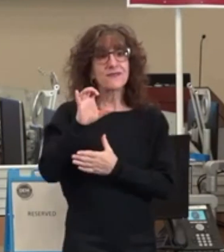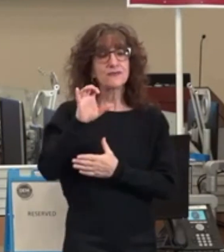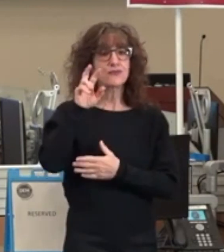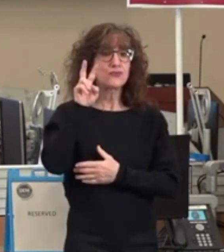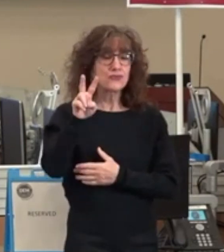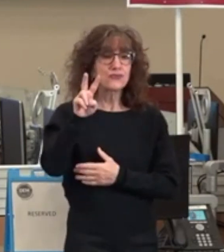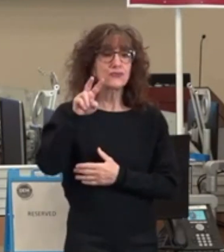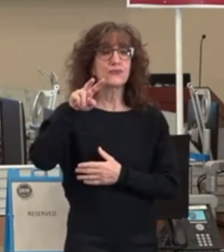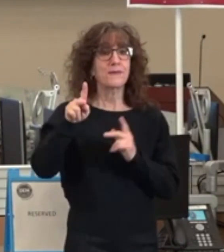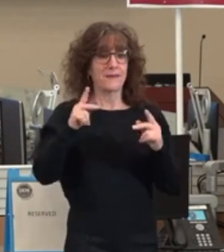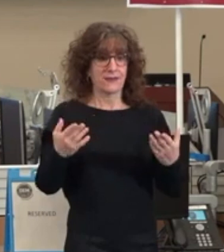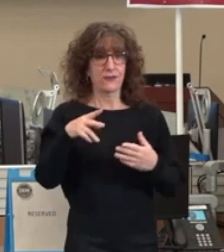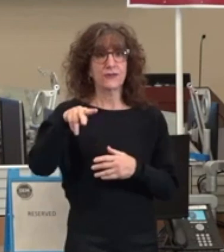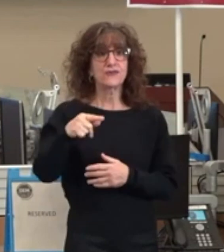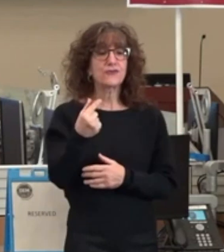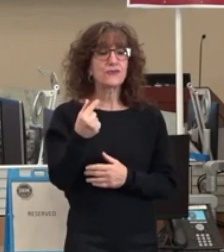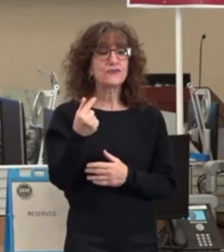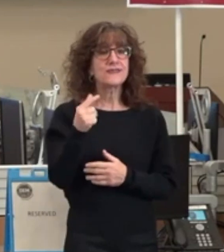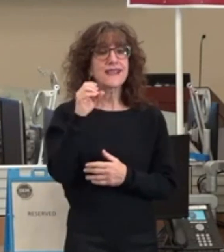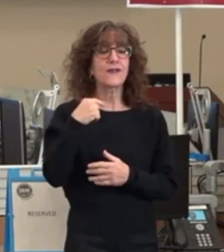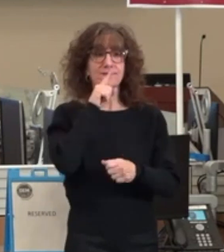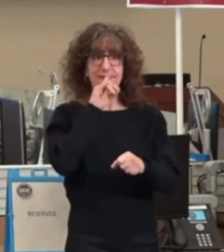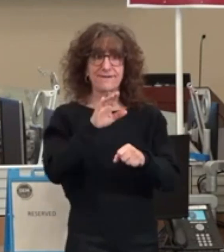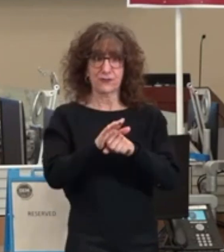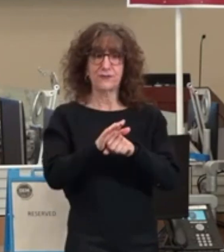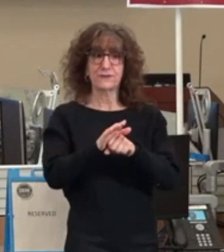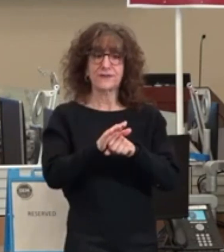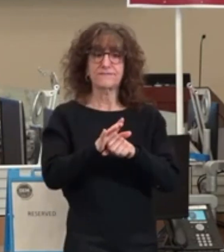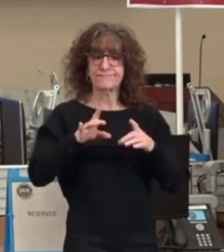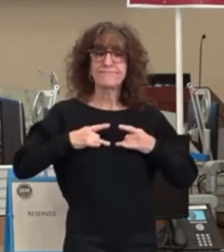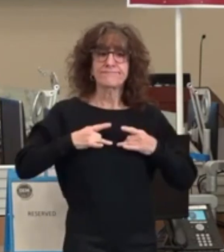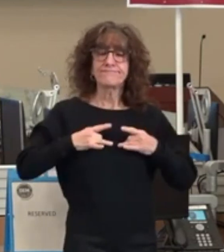73,702 Prince Georgians have confirmed cases of